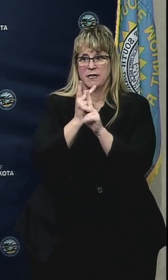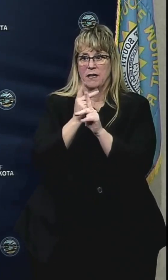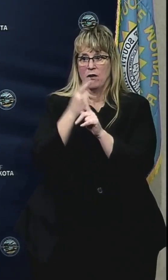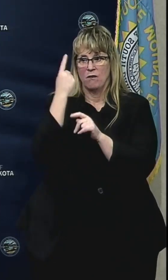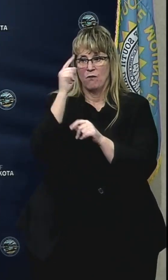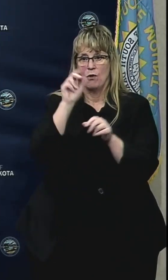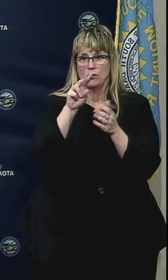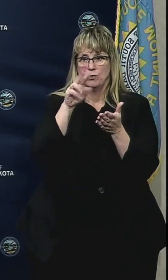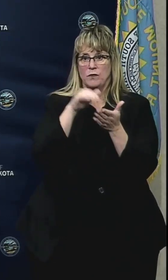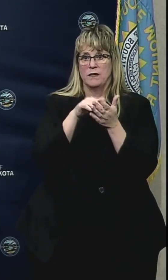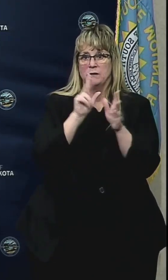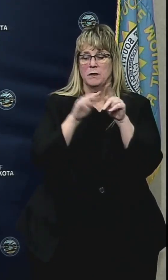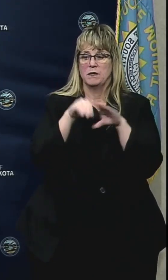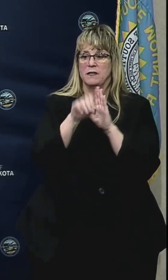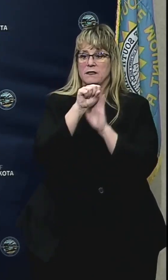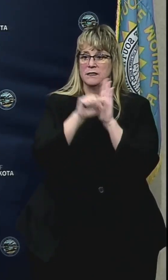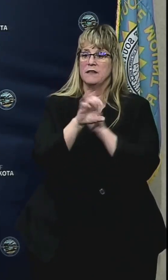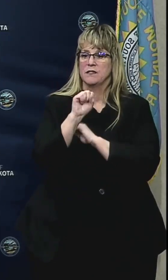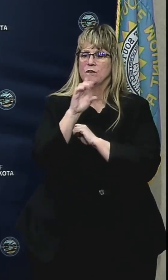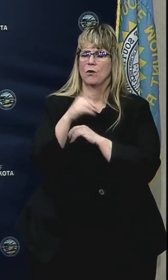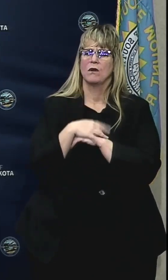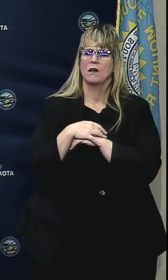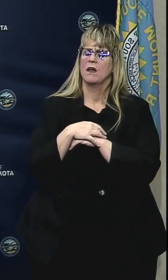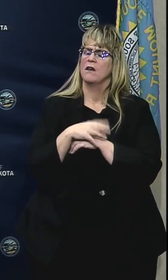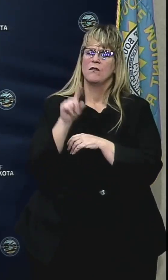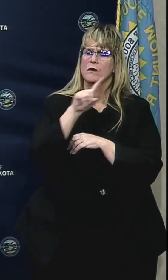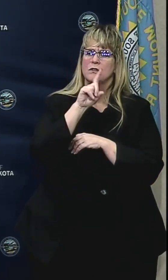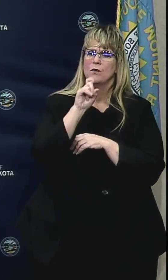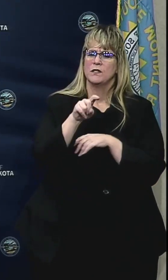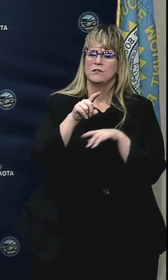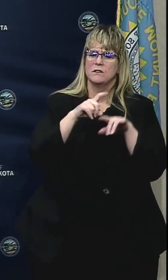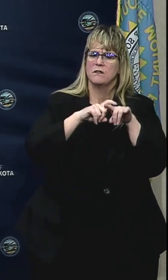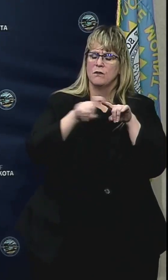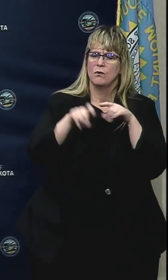state of South Dakota. There was a question on the phone.